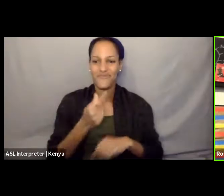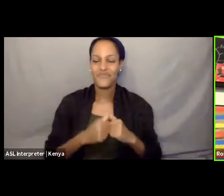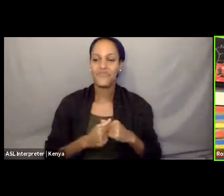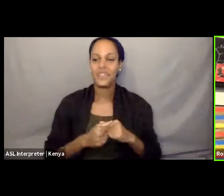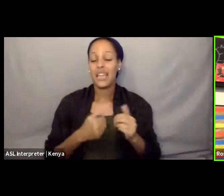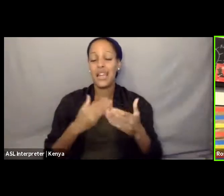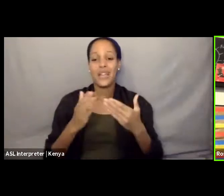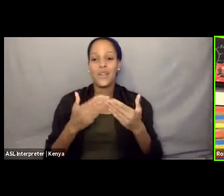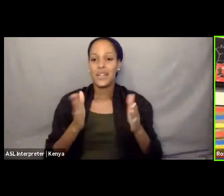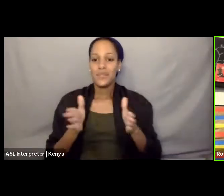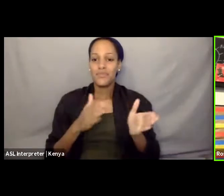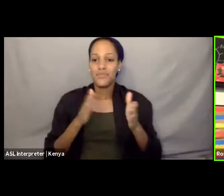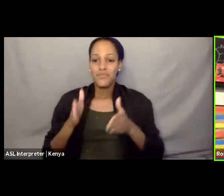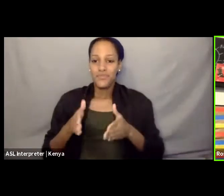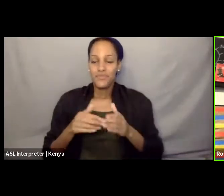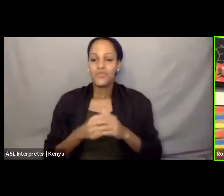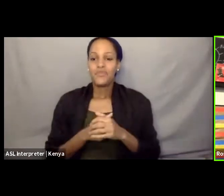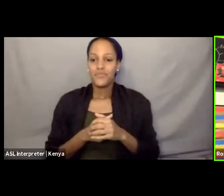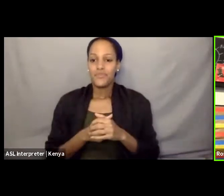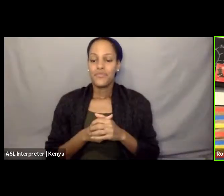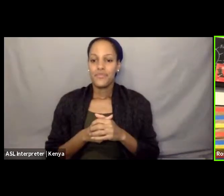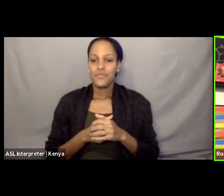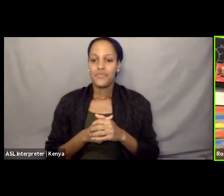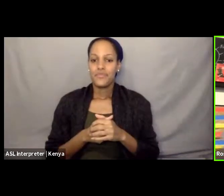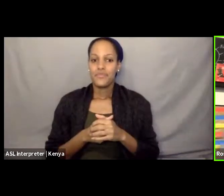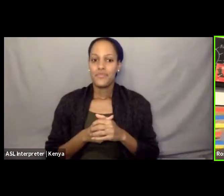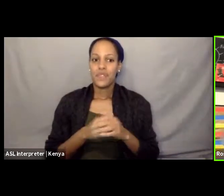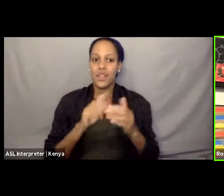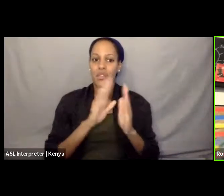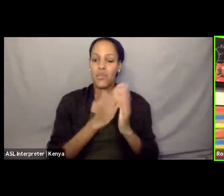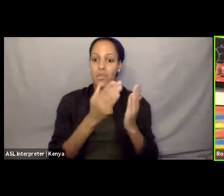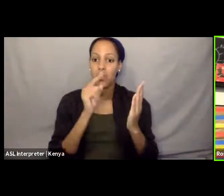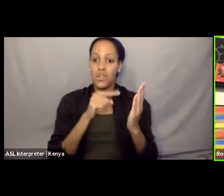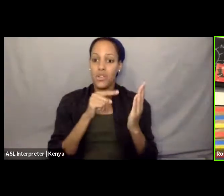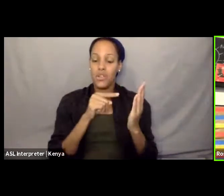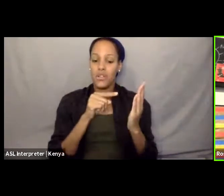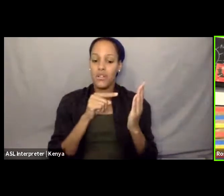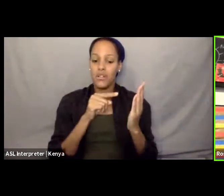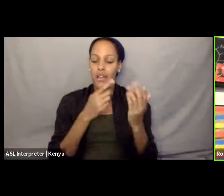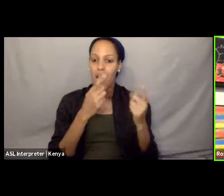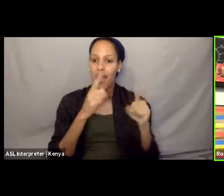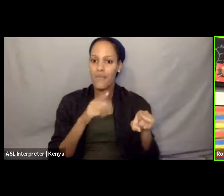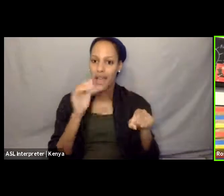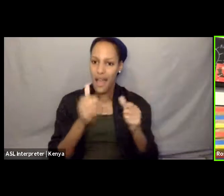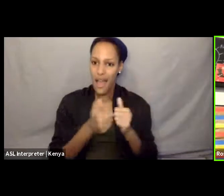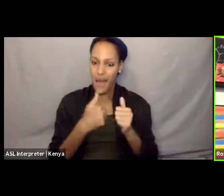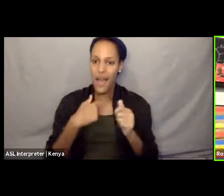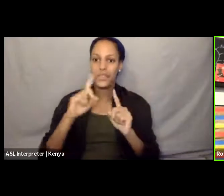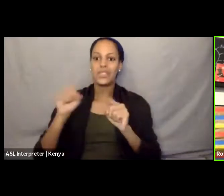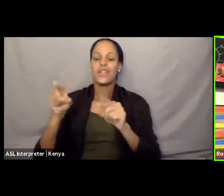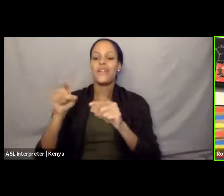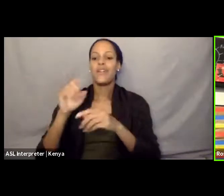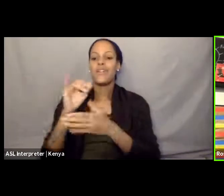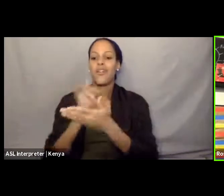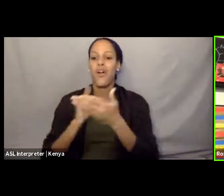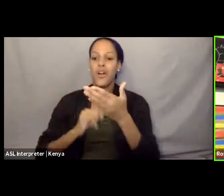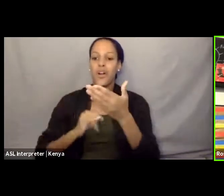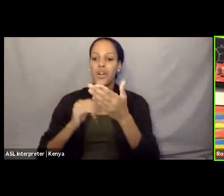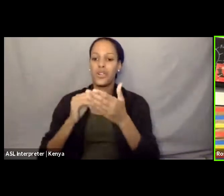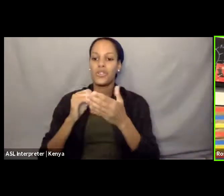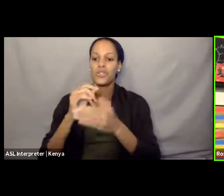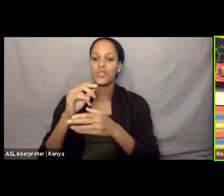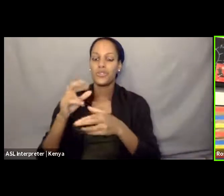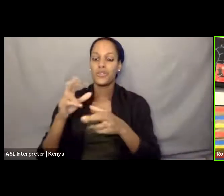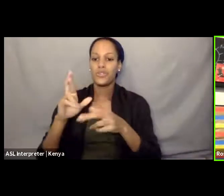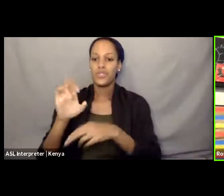But anyway, it came to pass because I was at what's called an artist retreat. And an artist retreat is a